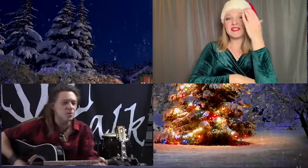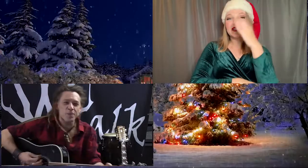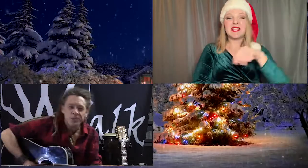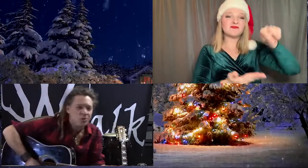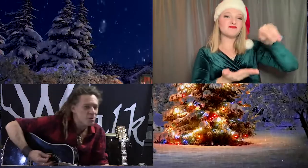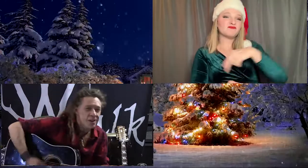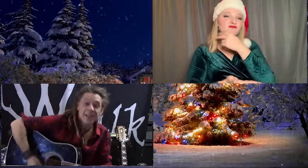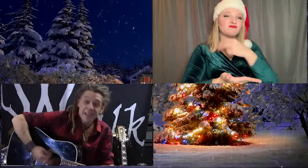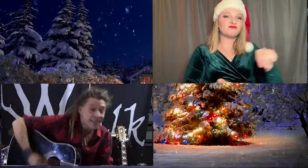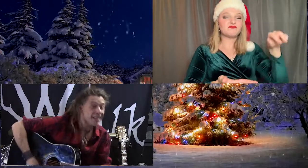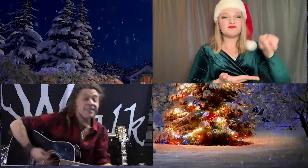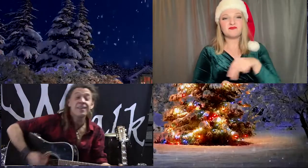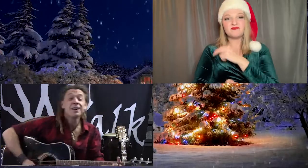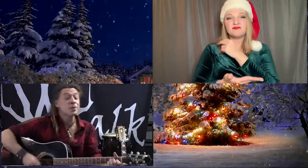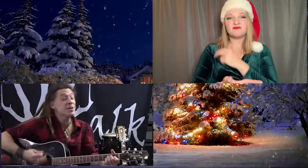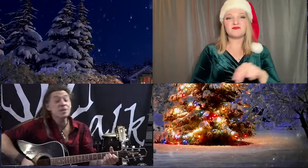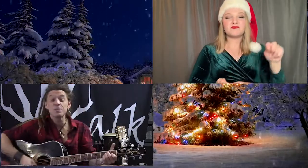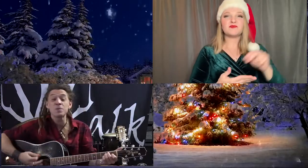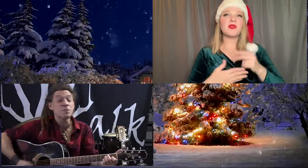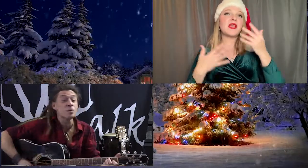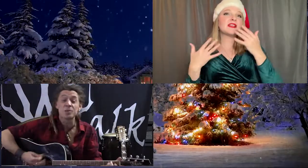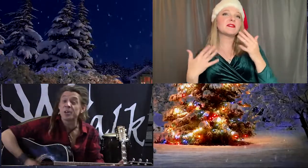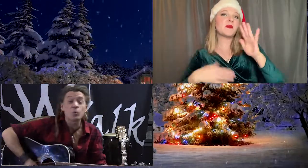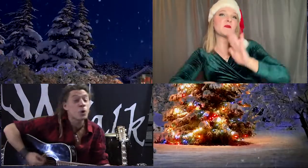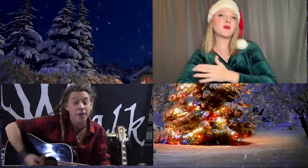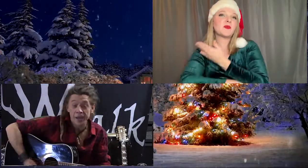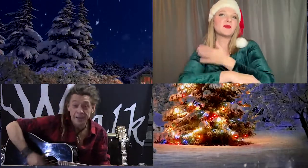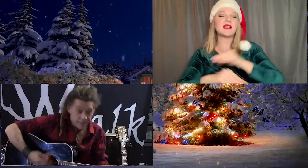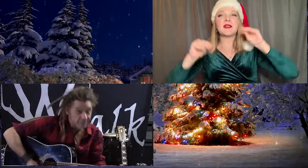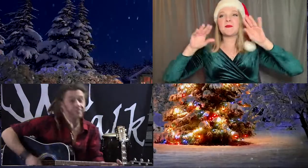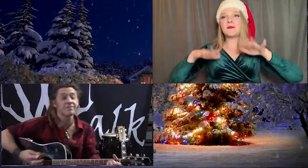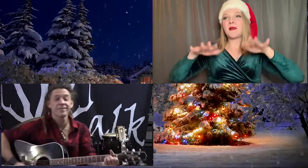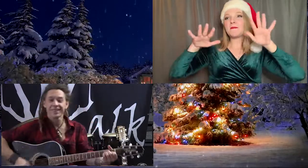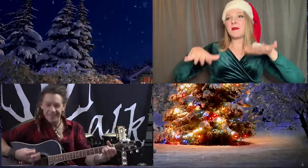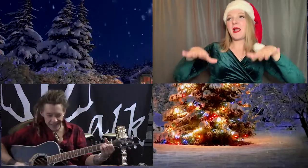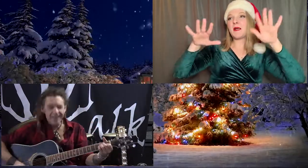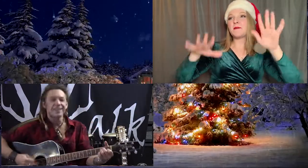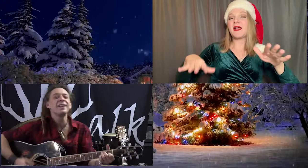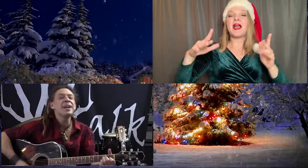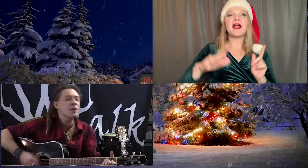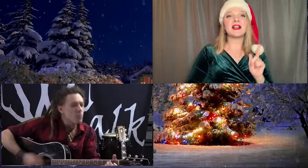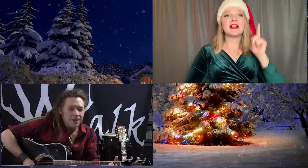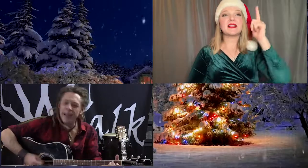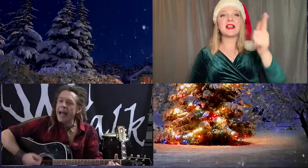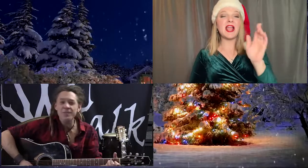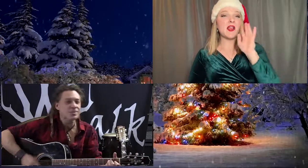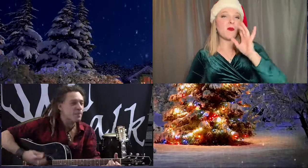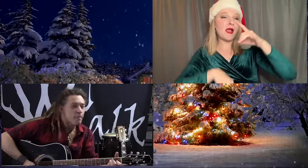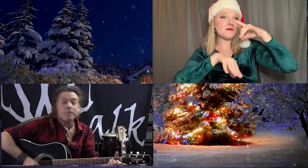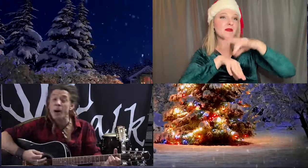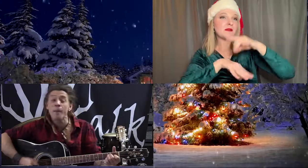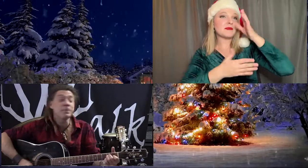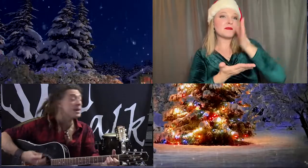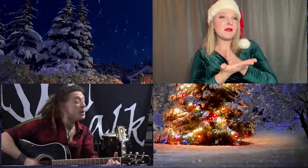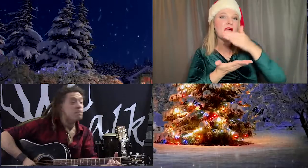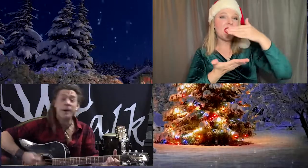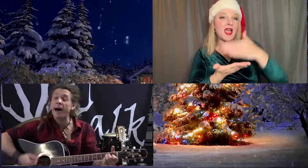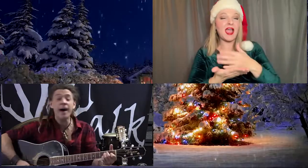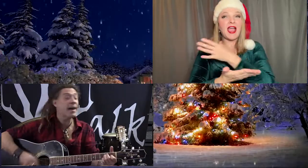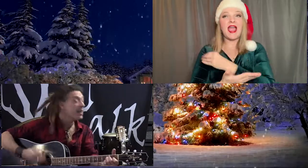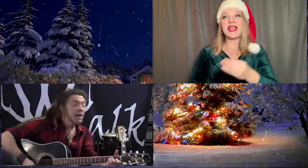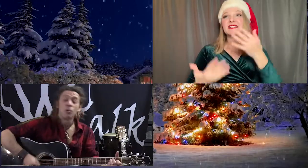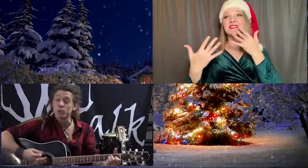the Christmas tree. Let the Christmas music ring. Later we'll have some